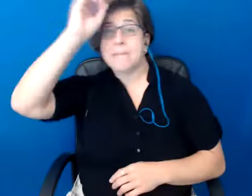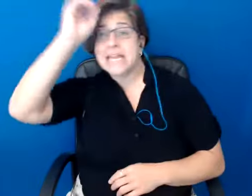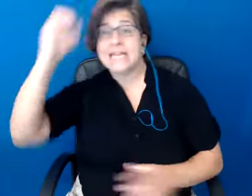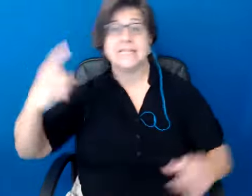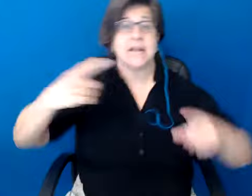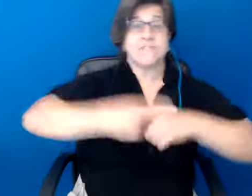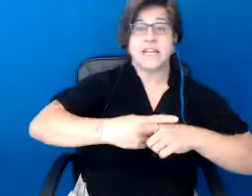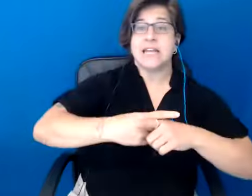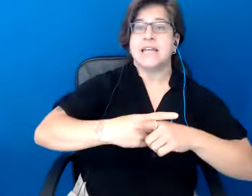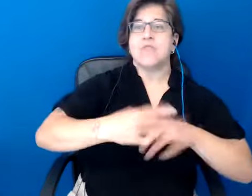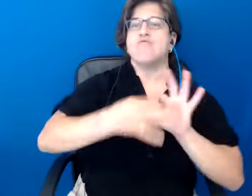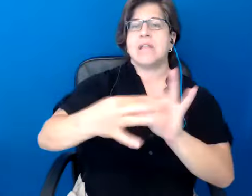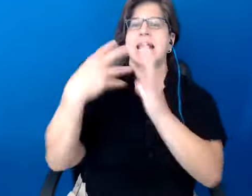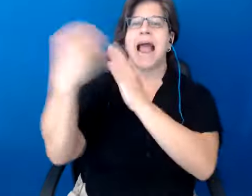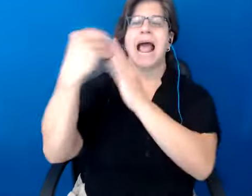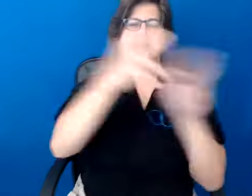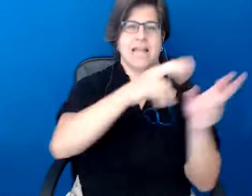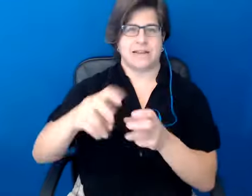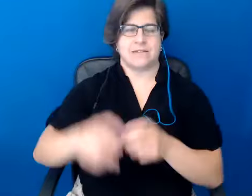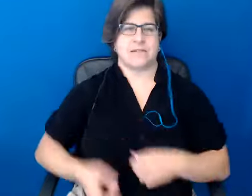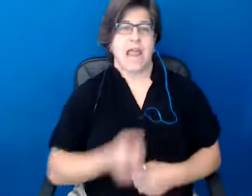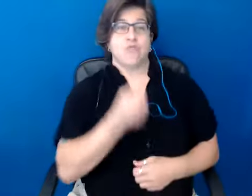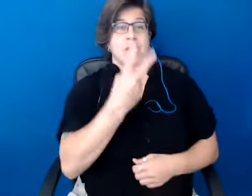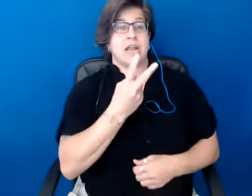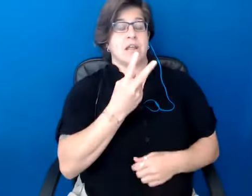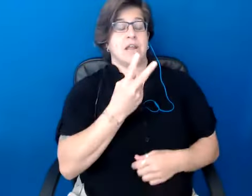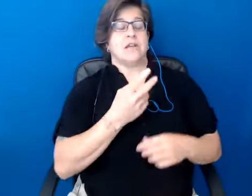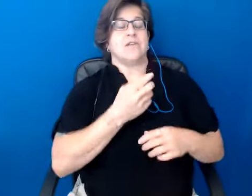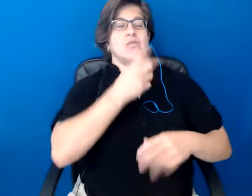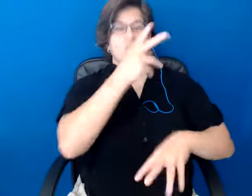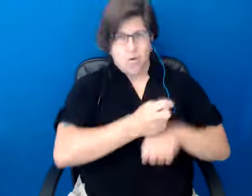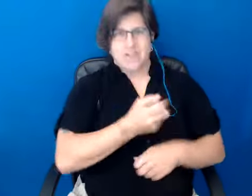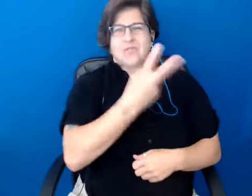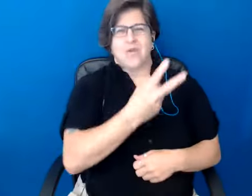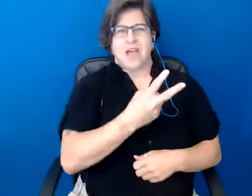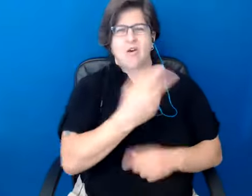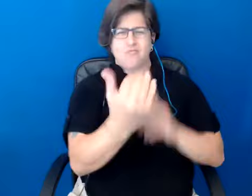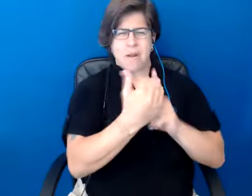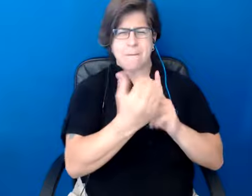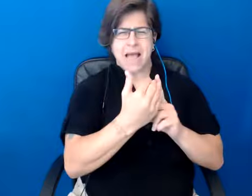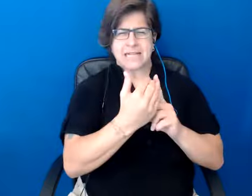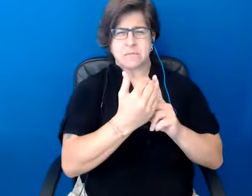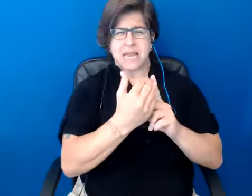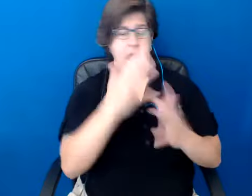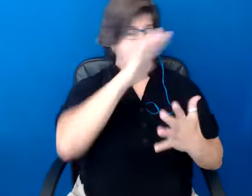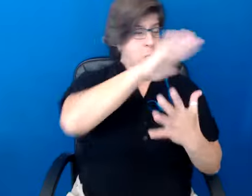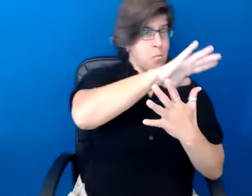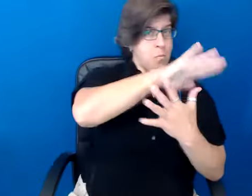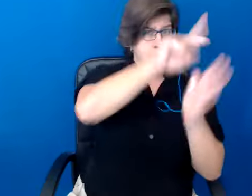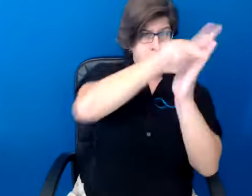keeps the rooms of AA free from divisive opinions on these outside issues. And tradition